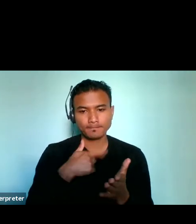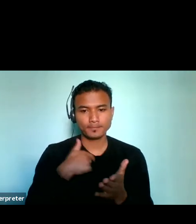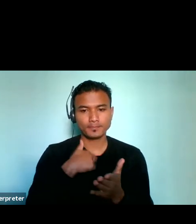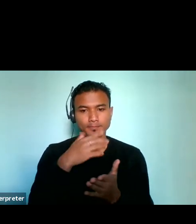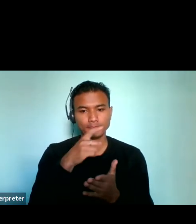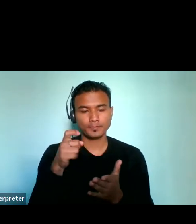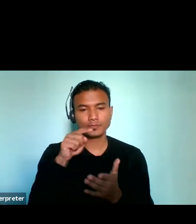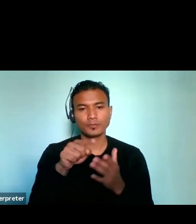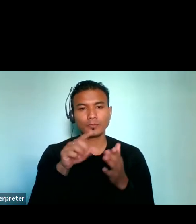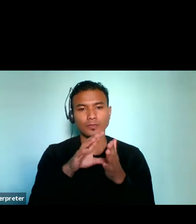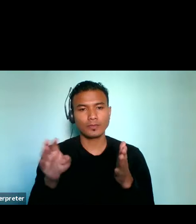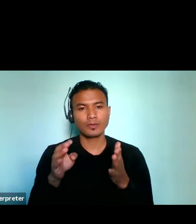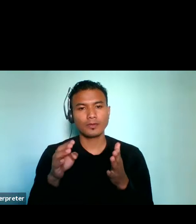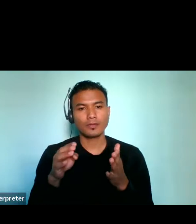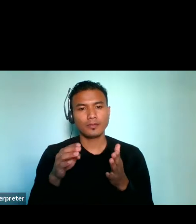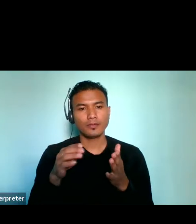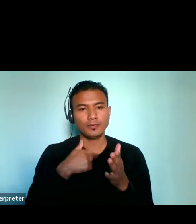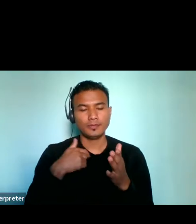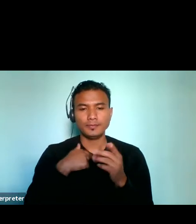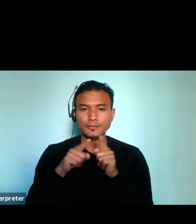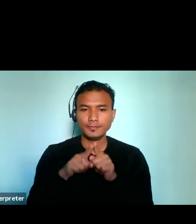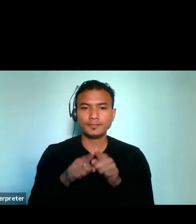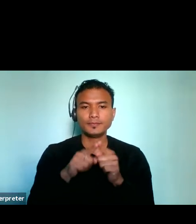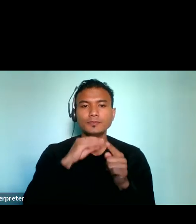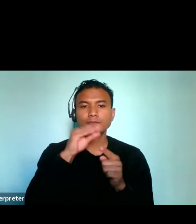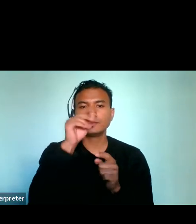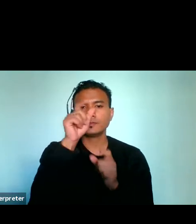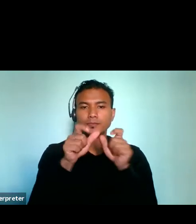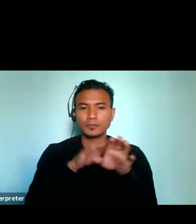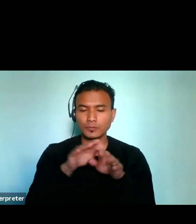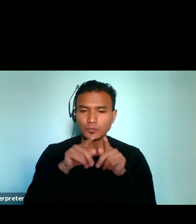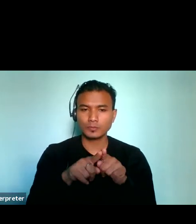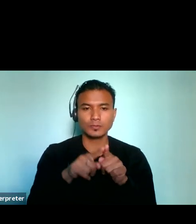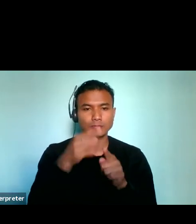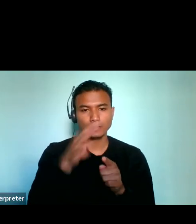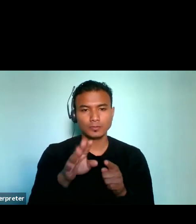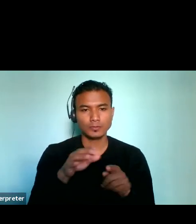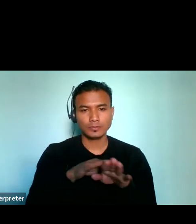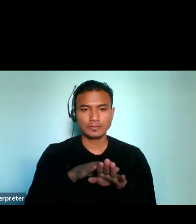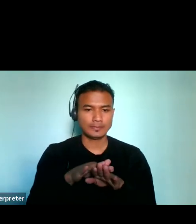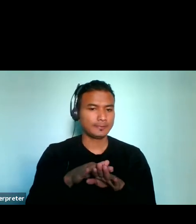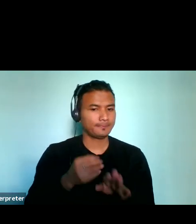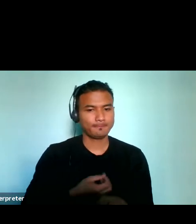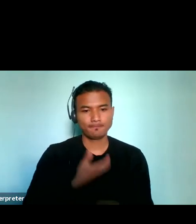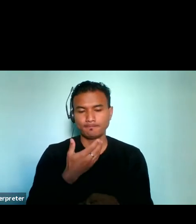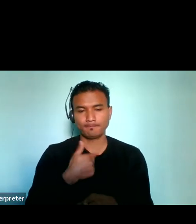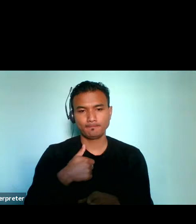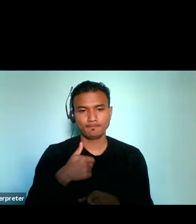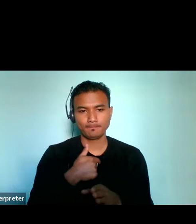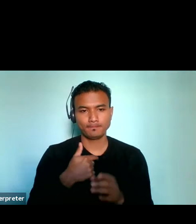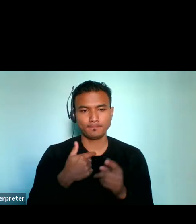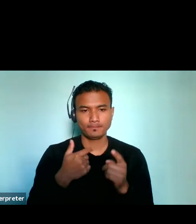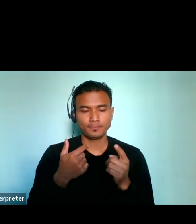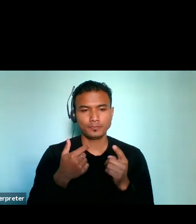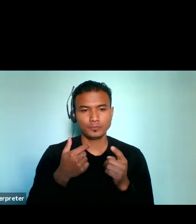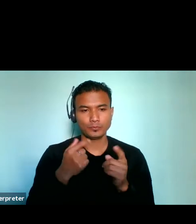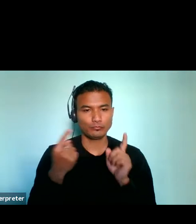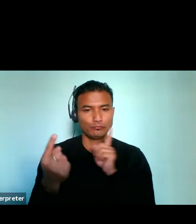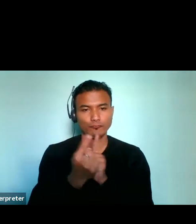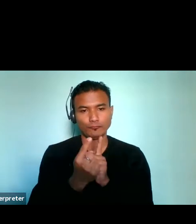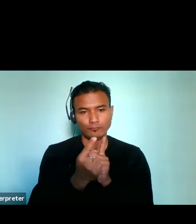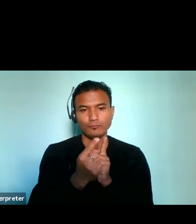a groundbreaking bringing together of young people. But I'm very, very pleased that we will be seeing each other face to face in